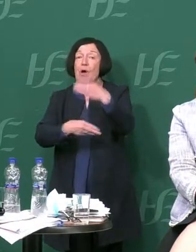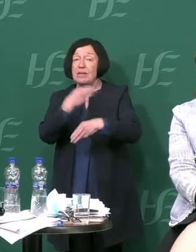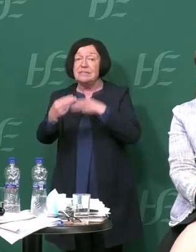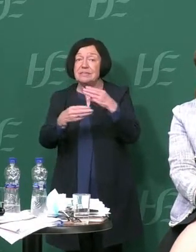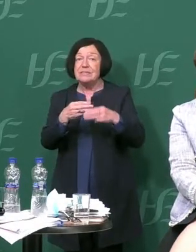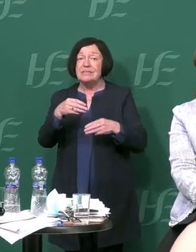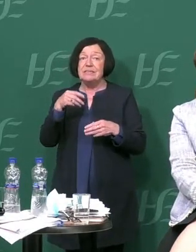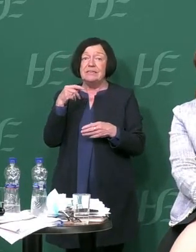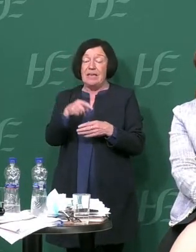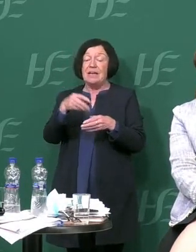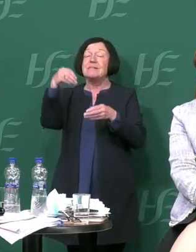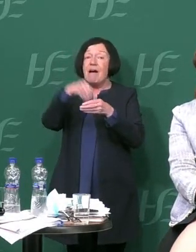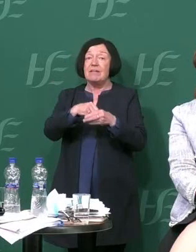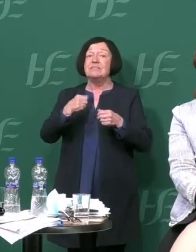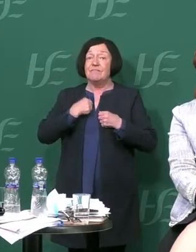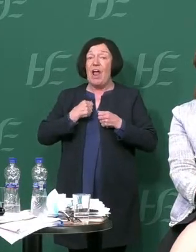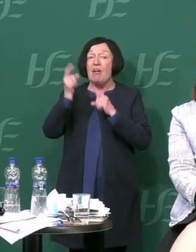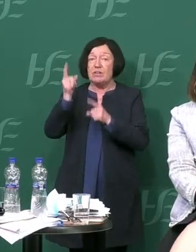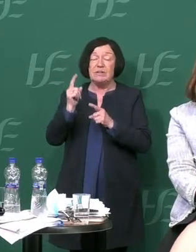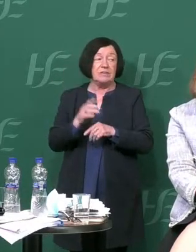been the context for our advice.